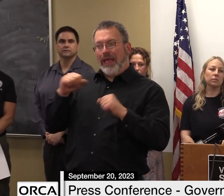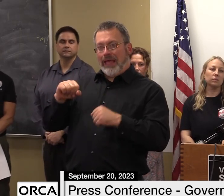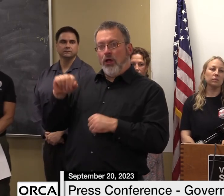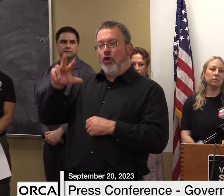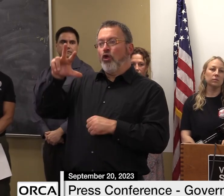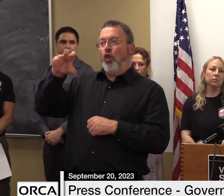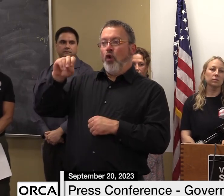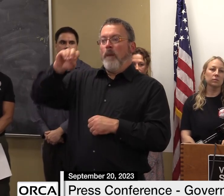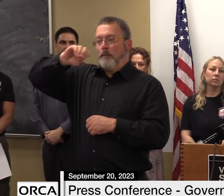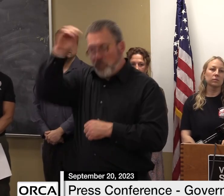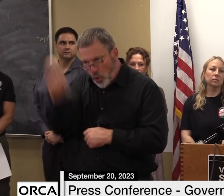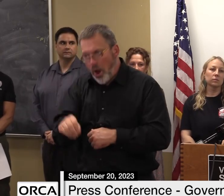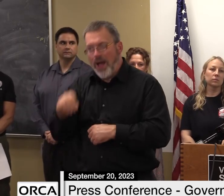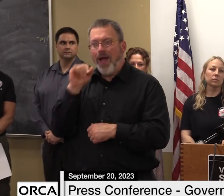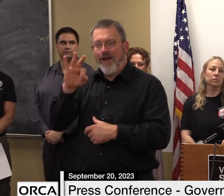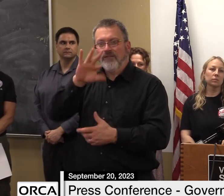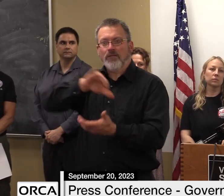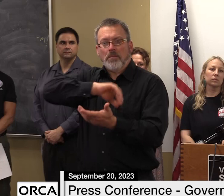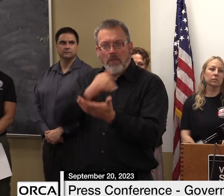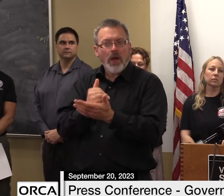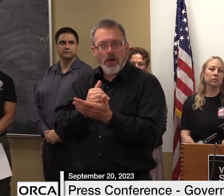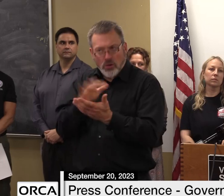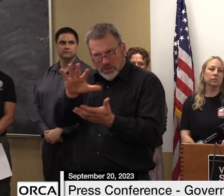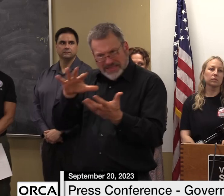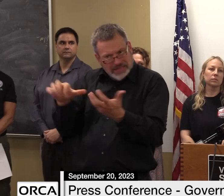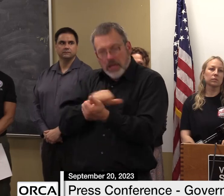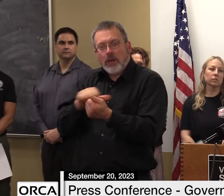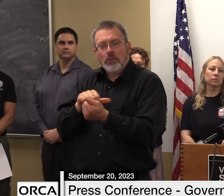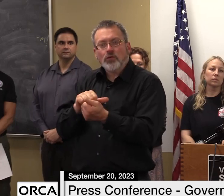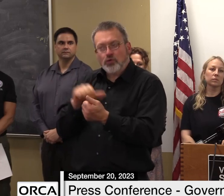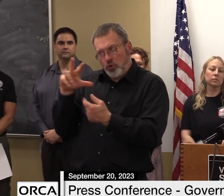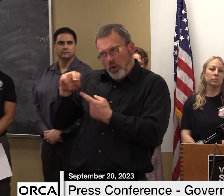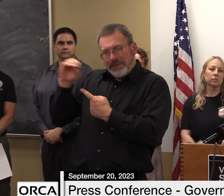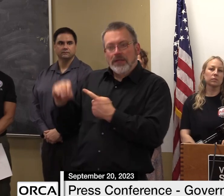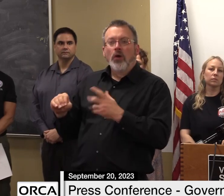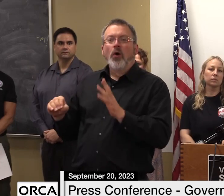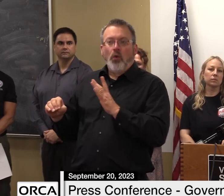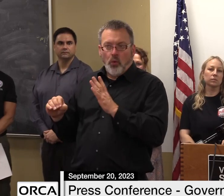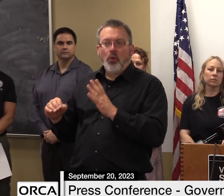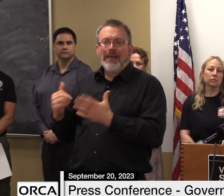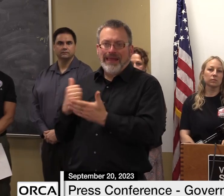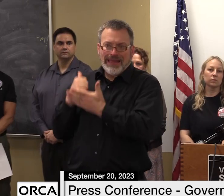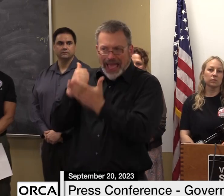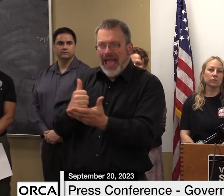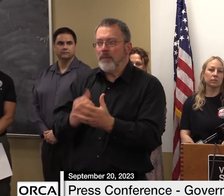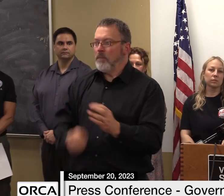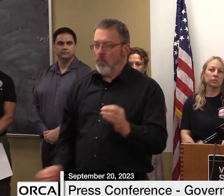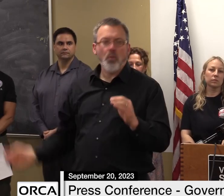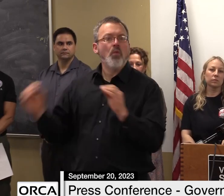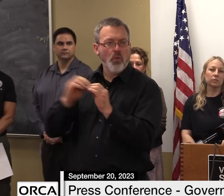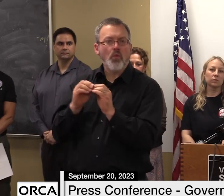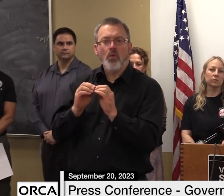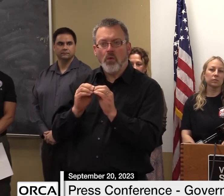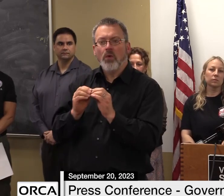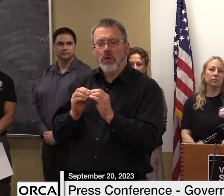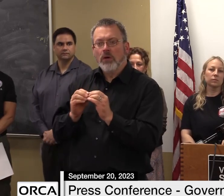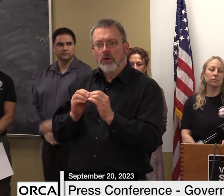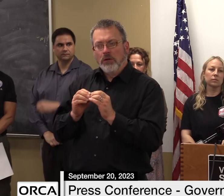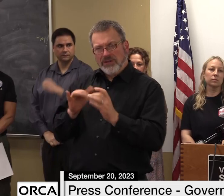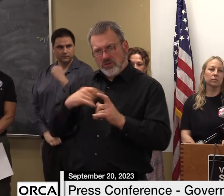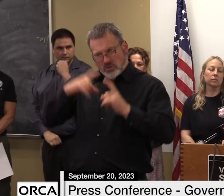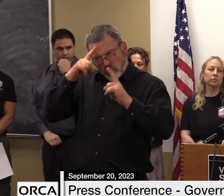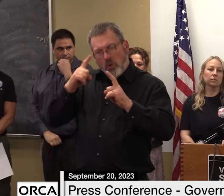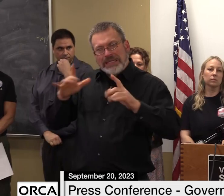of their damages will go a long ways towards that. So as we open up for the